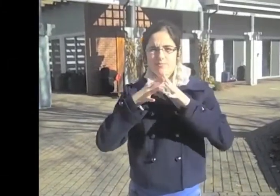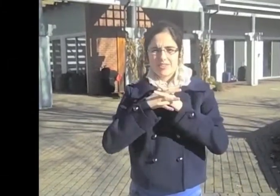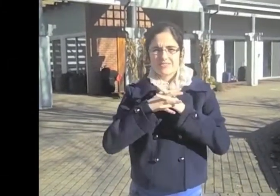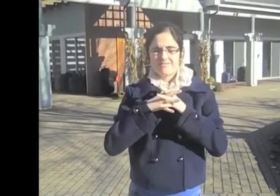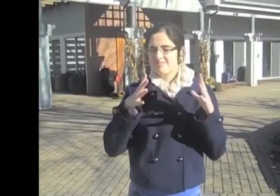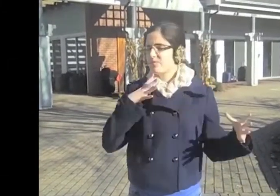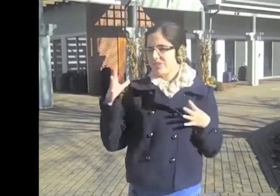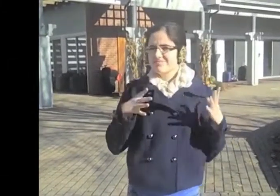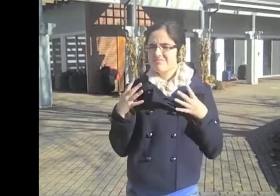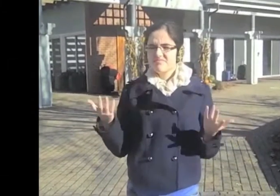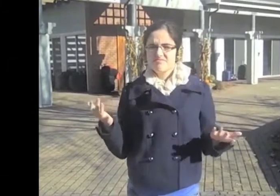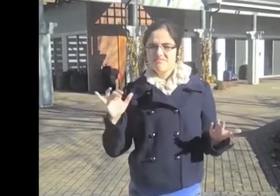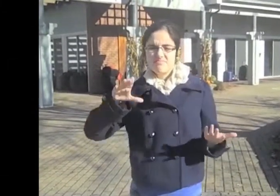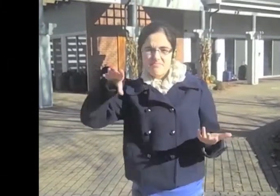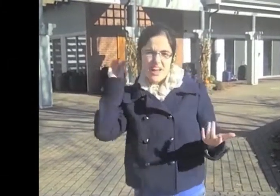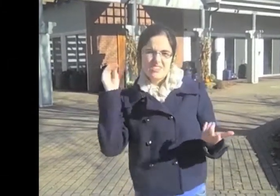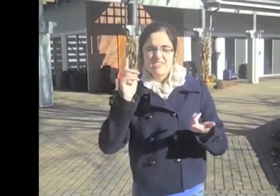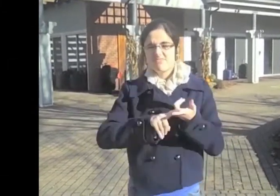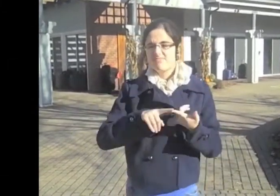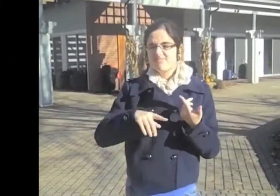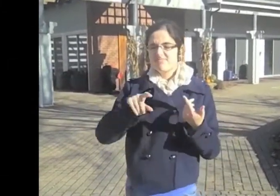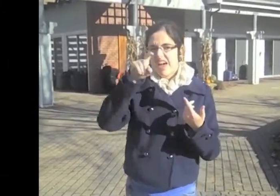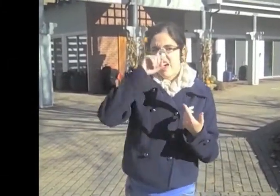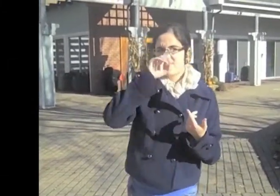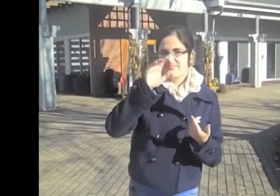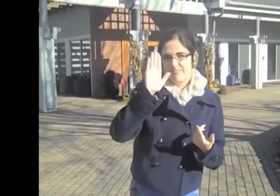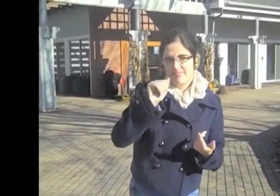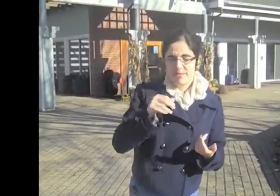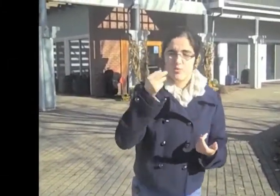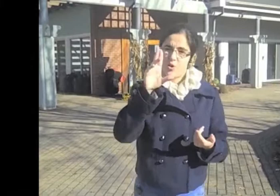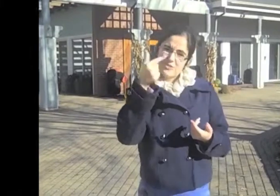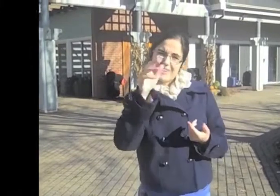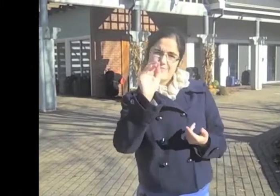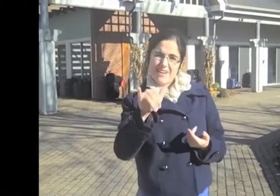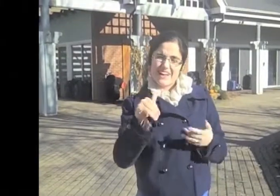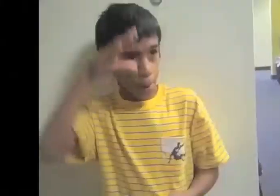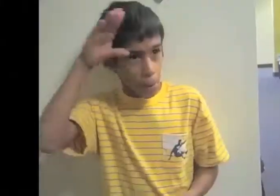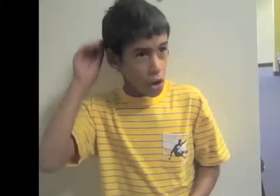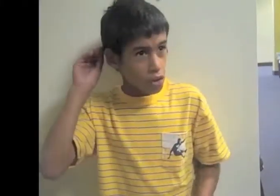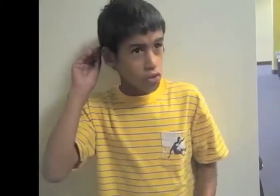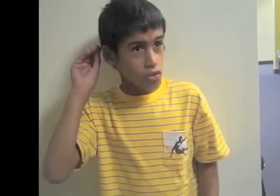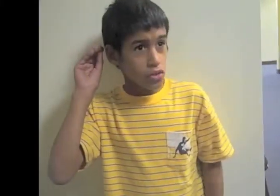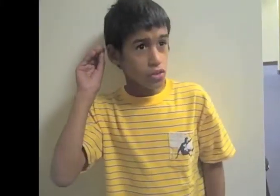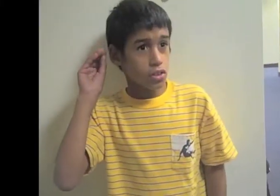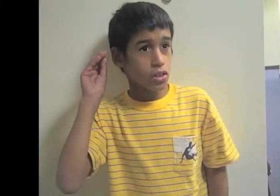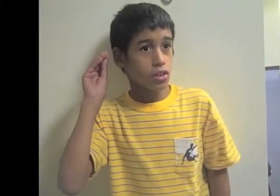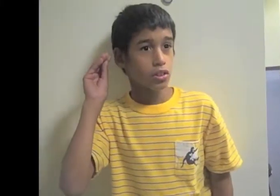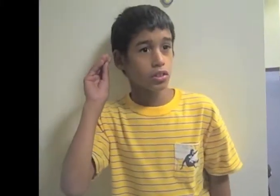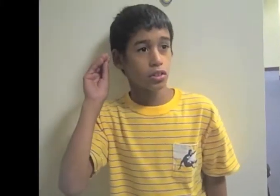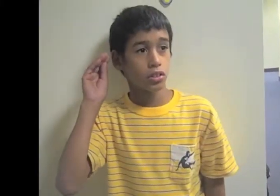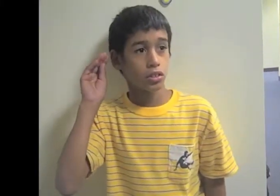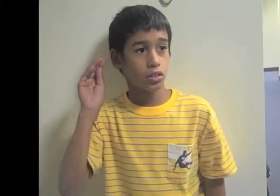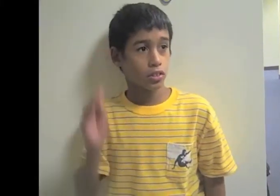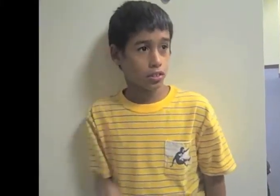Which football team do you love the most? The Patriots, the Eagles, or Green Bay? Patriots.